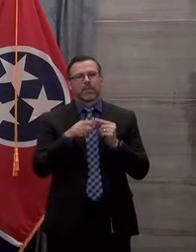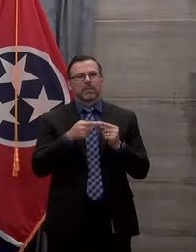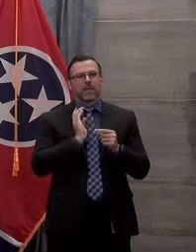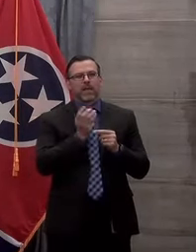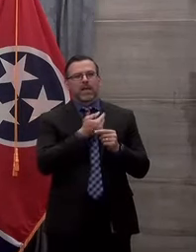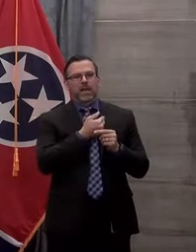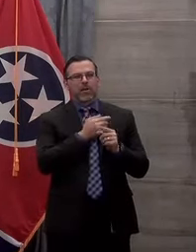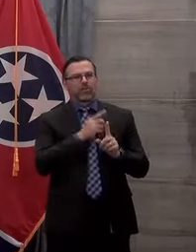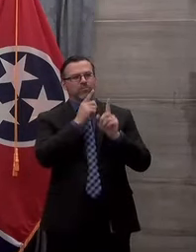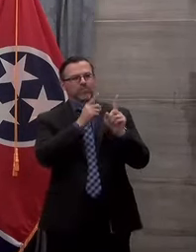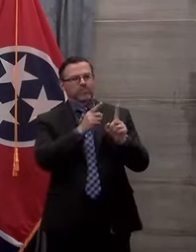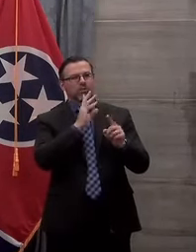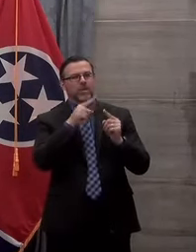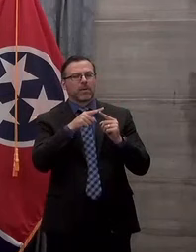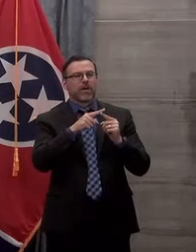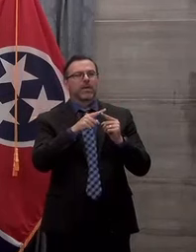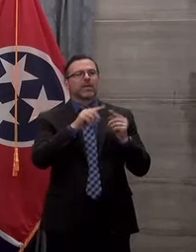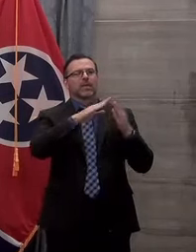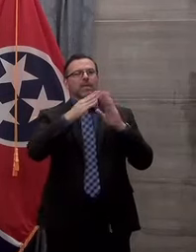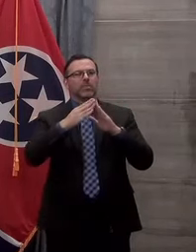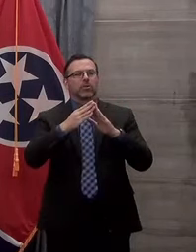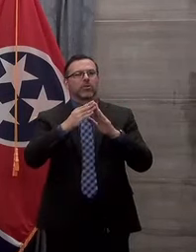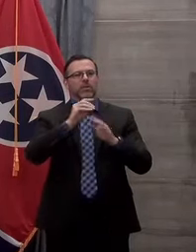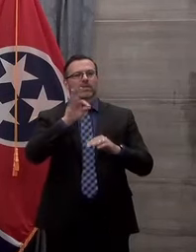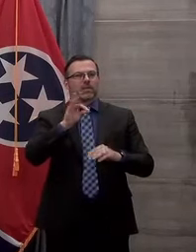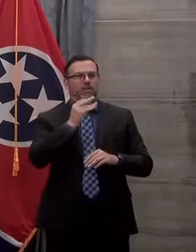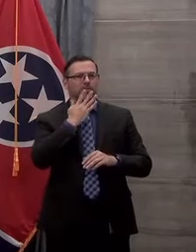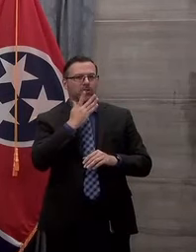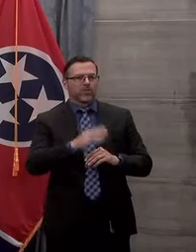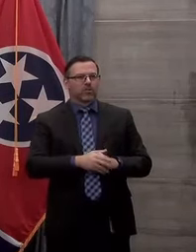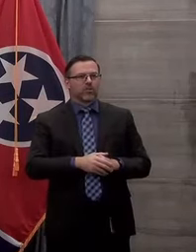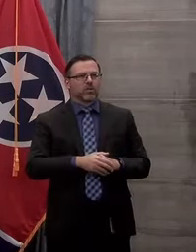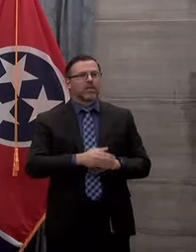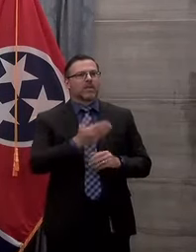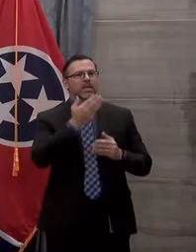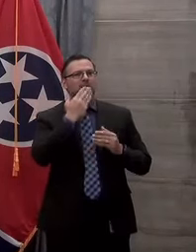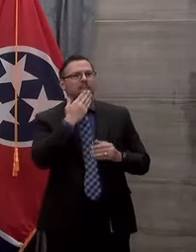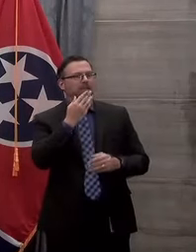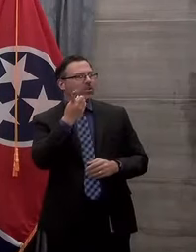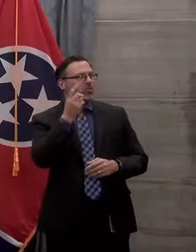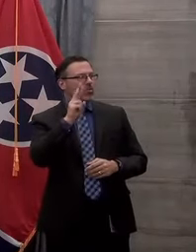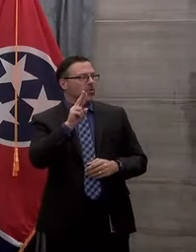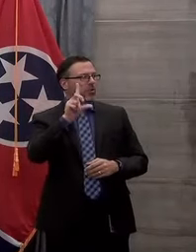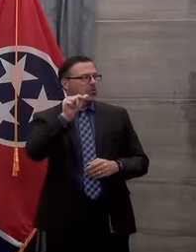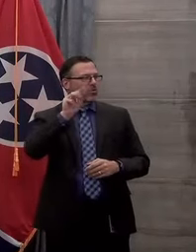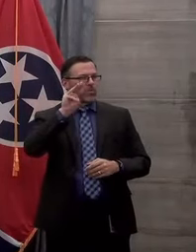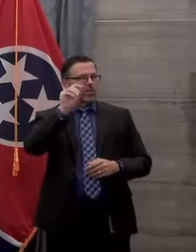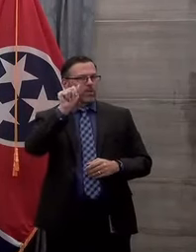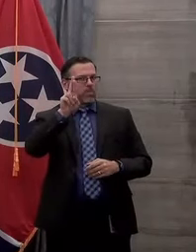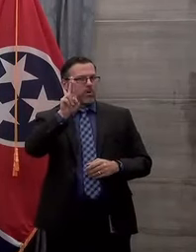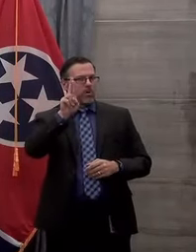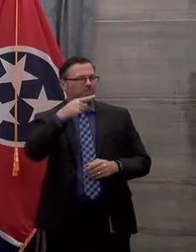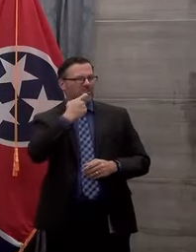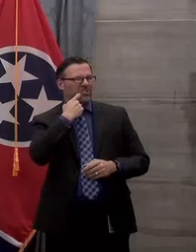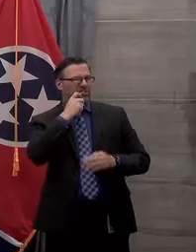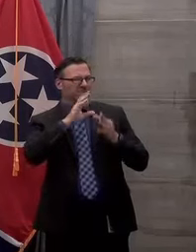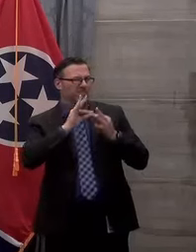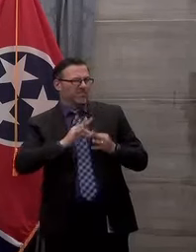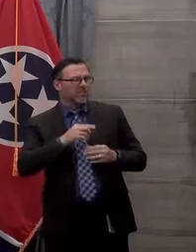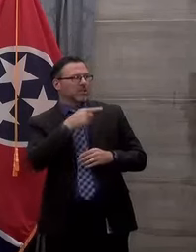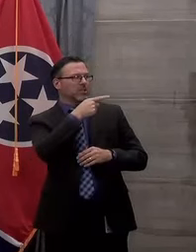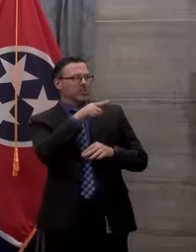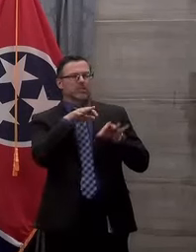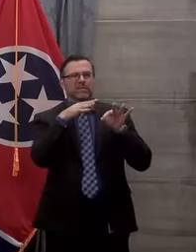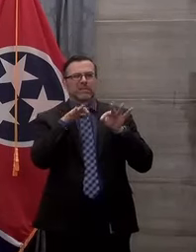on communities of color. I appreciate Assistant Commissioner Dr. Kimberly Lamar, whom you heard from earlier, as she explained